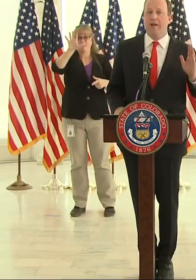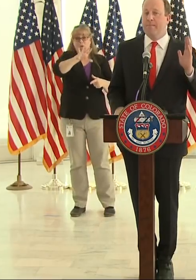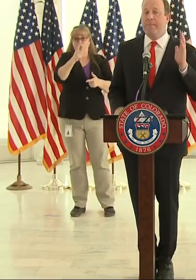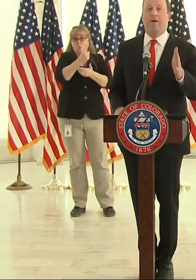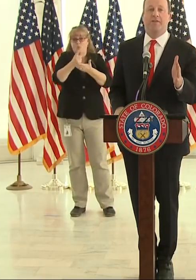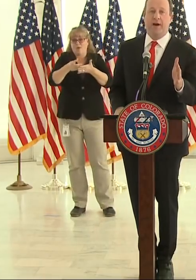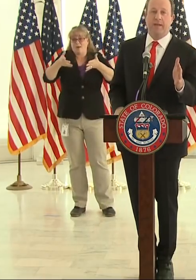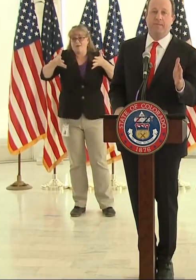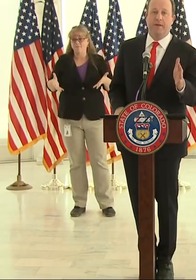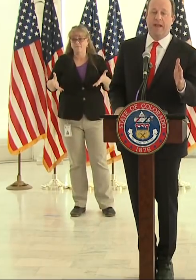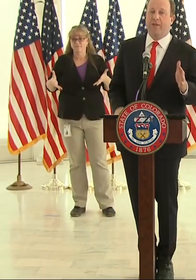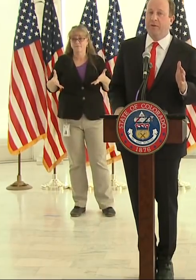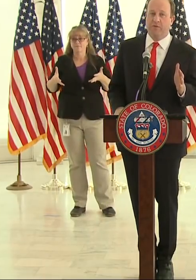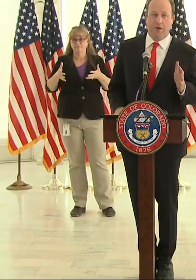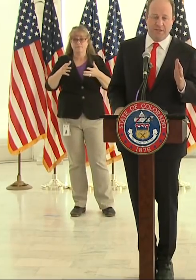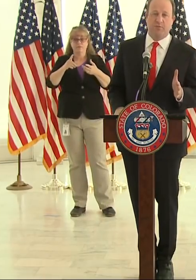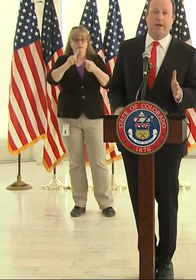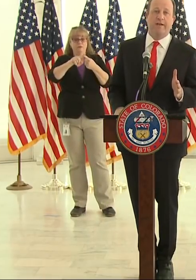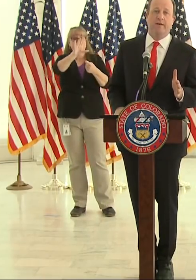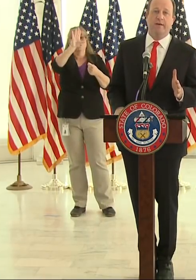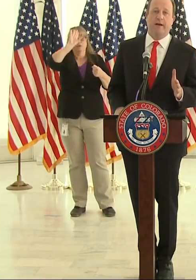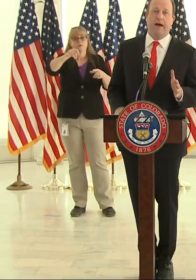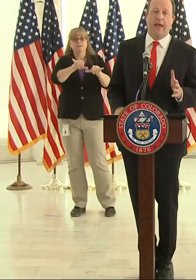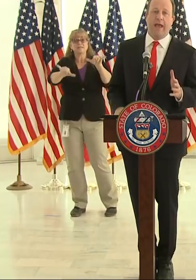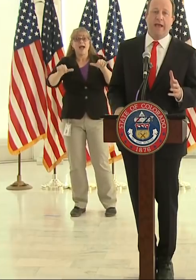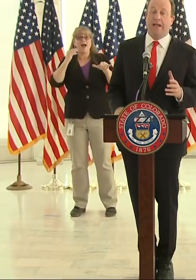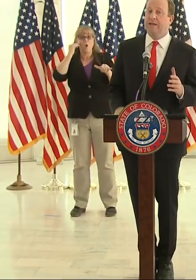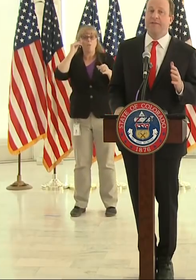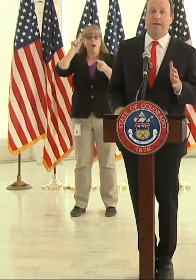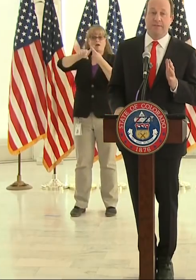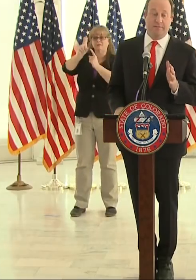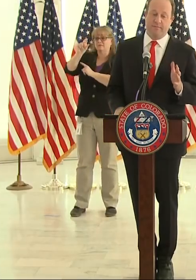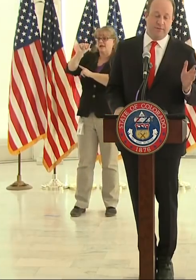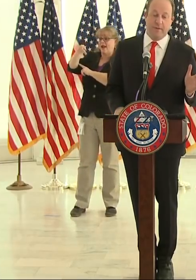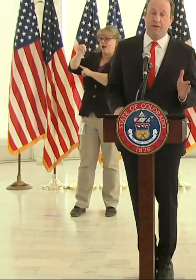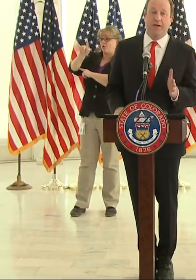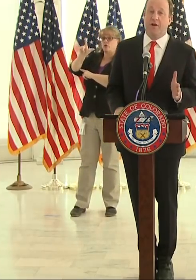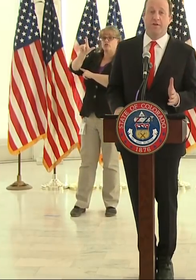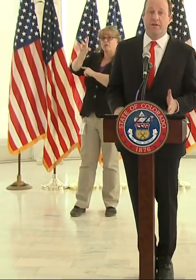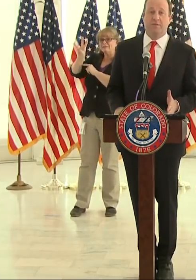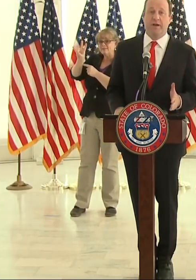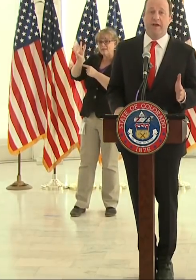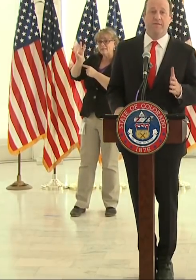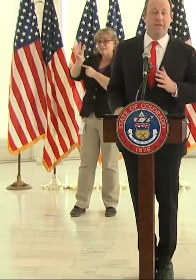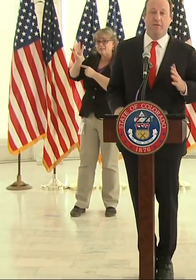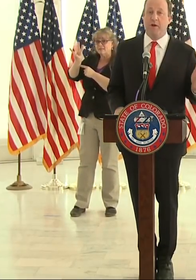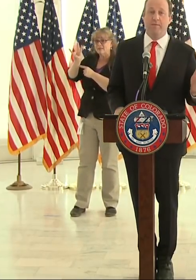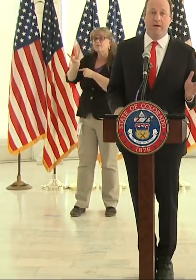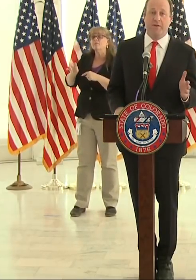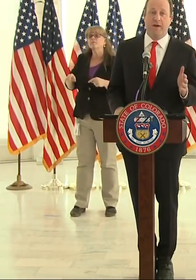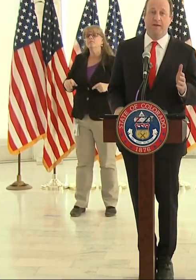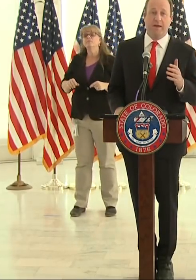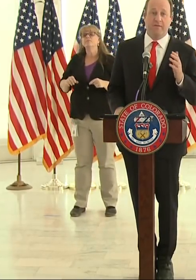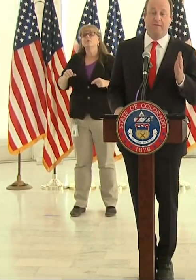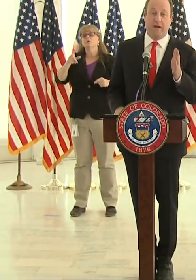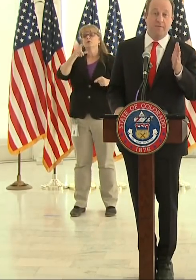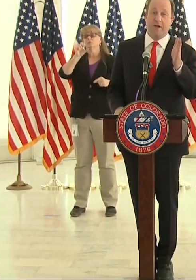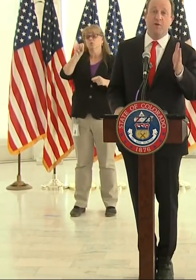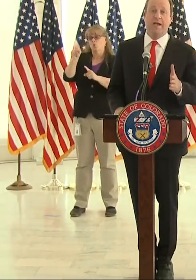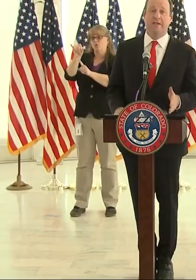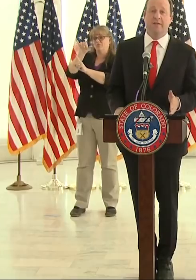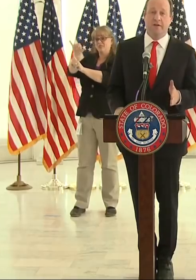we can run the marathon now that we've run this sprint. And sometimes the marathon's harder than a sprint. I've never run a marathon, and